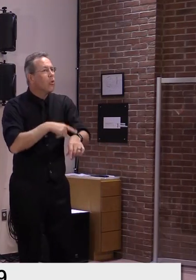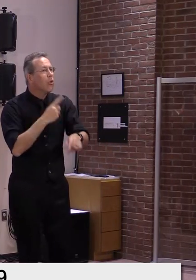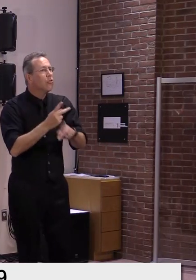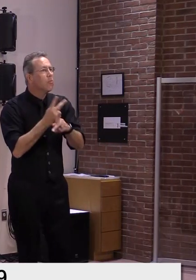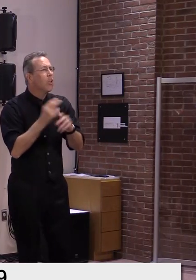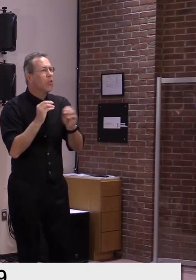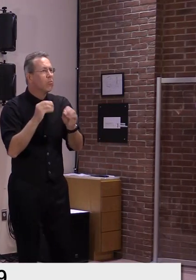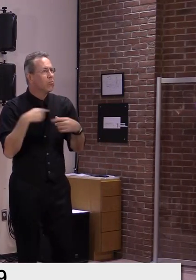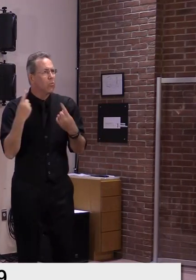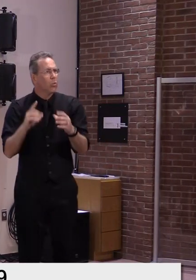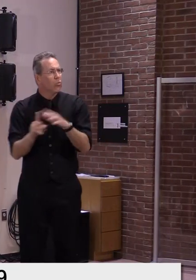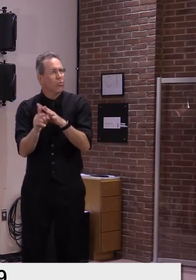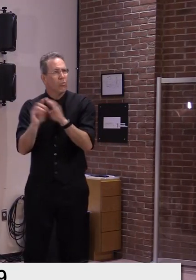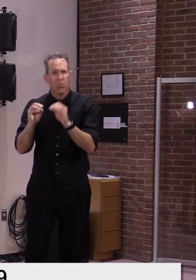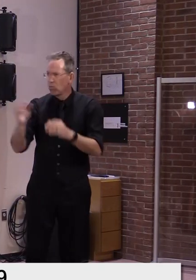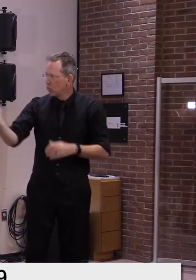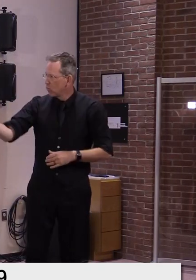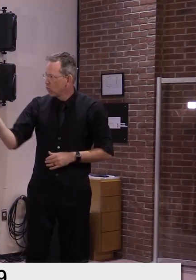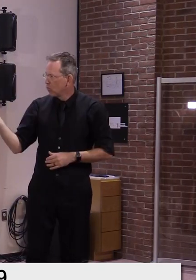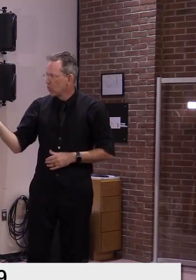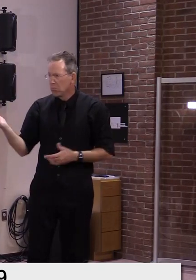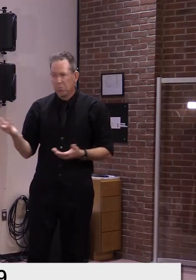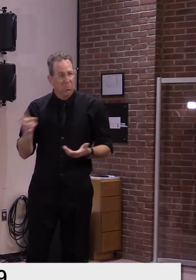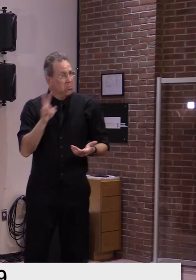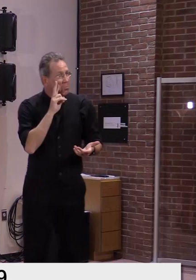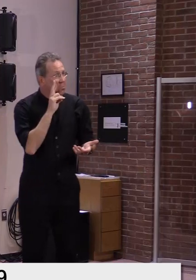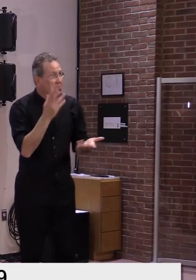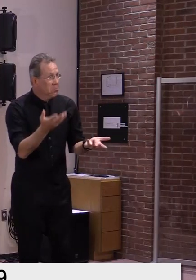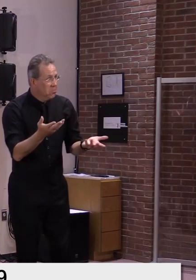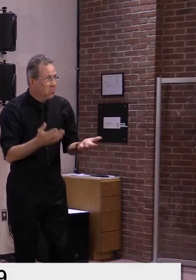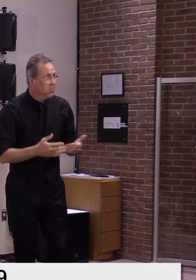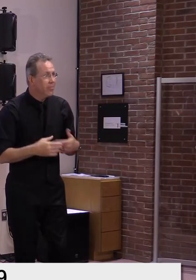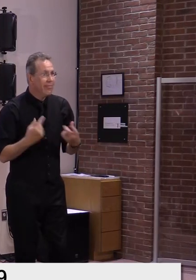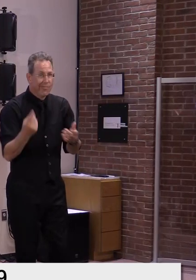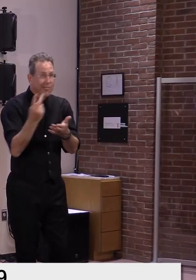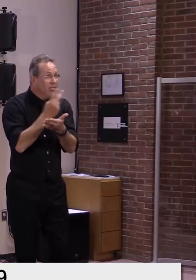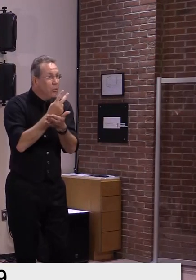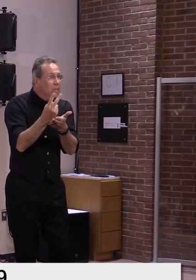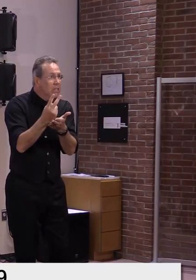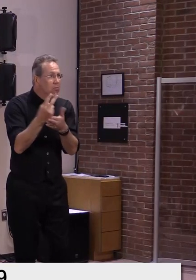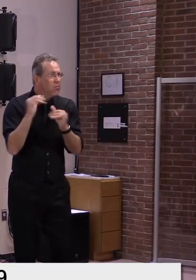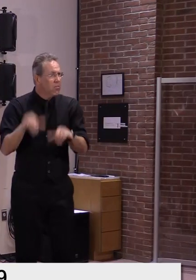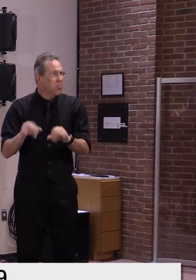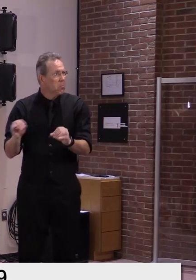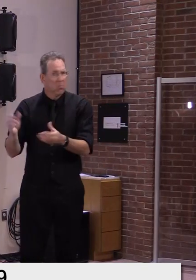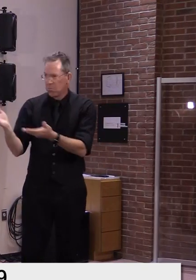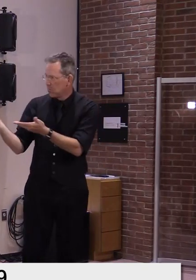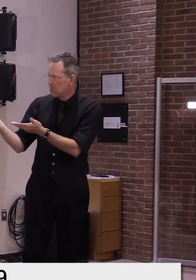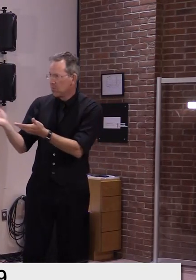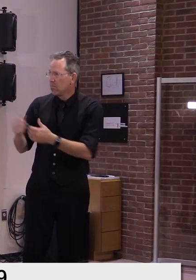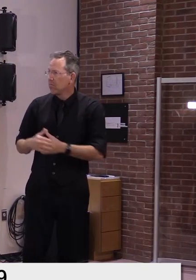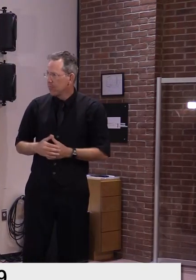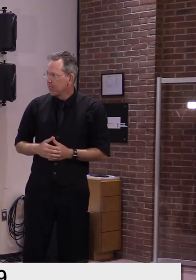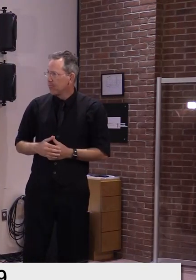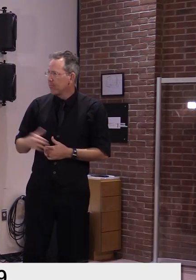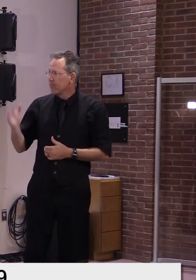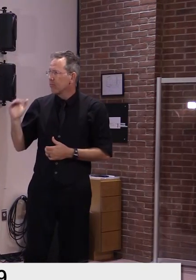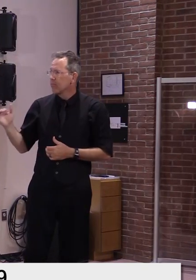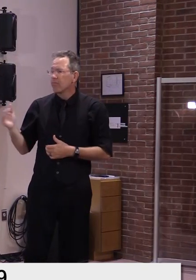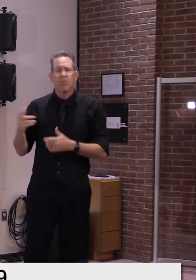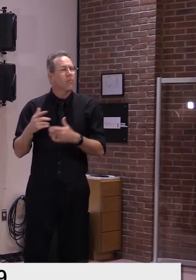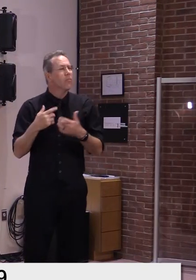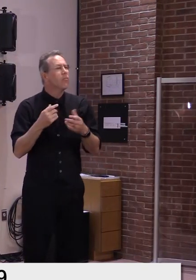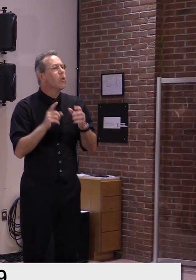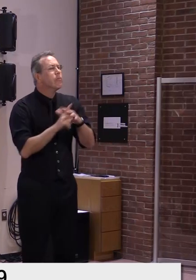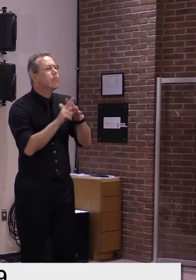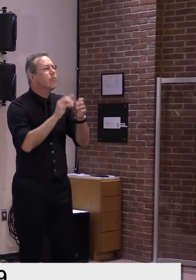a long-term care facility in over 2 weeks. Similarly, we are reporting 17 new COVID-19 cases in Vermont's K